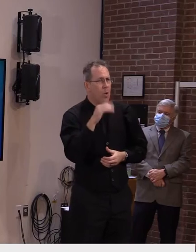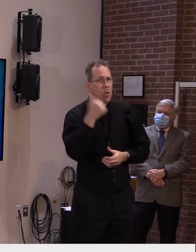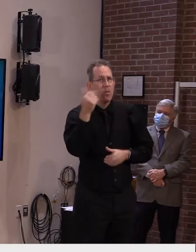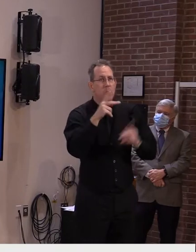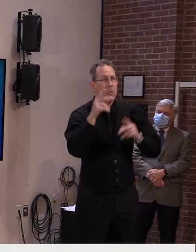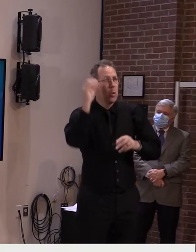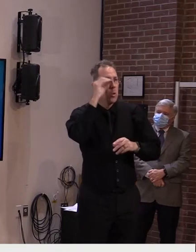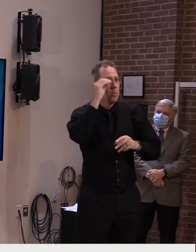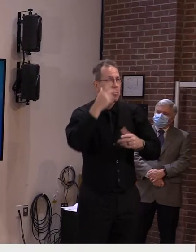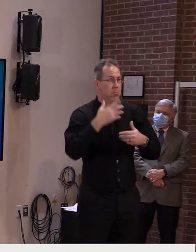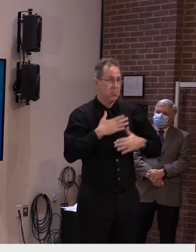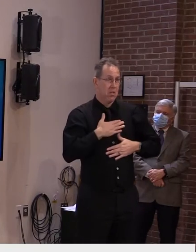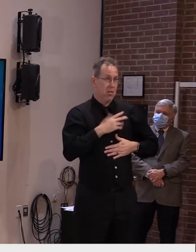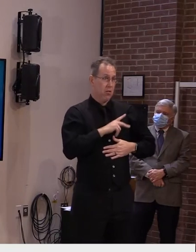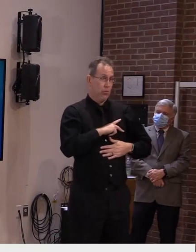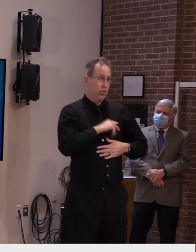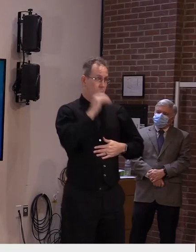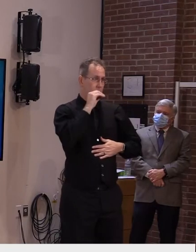perspective,